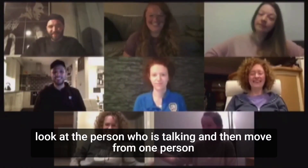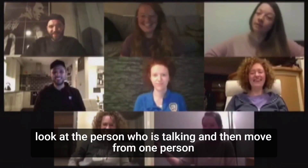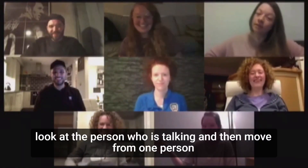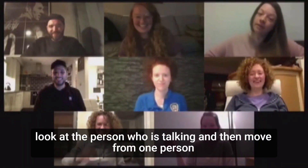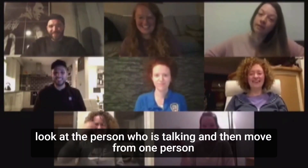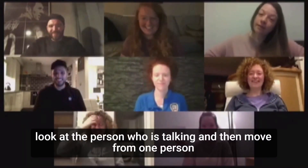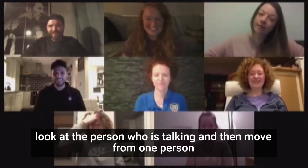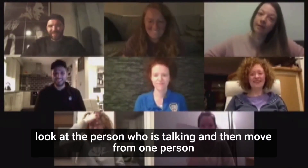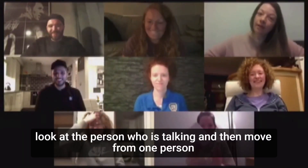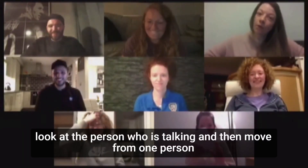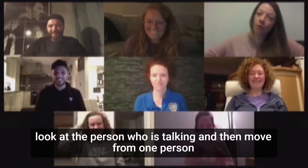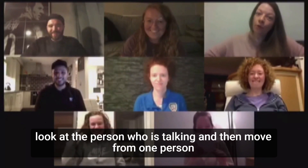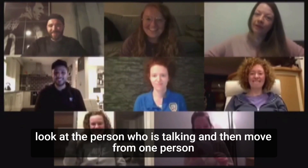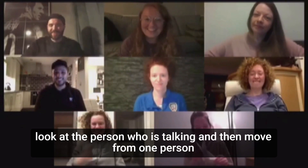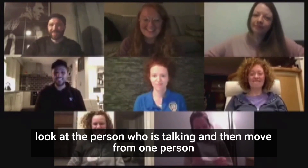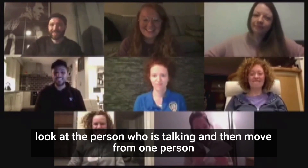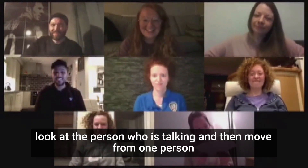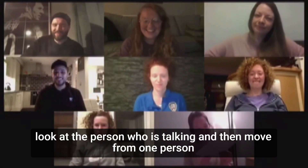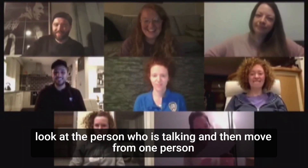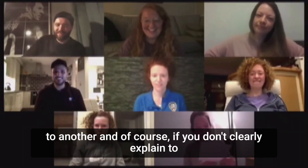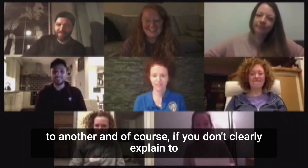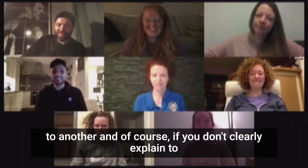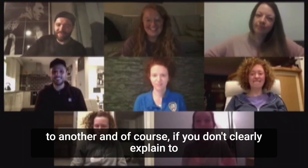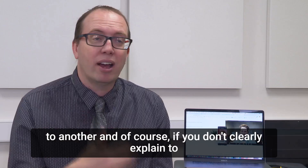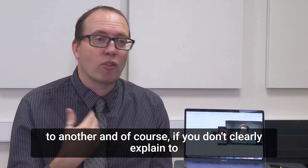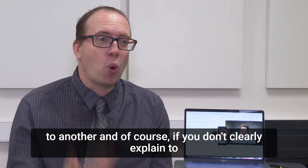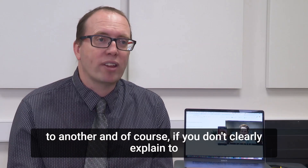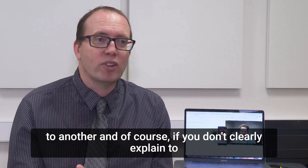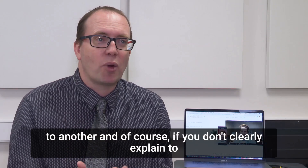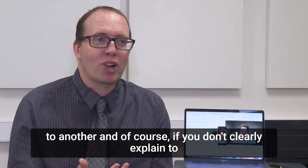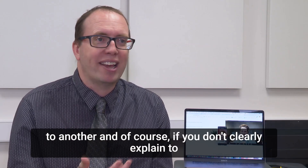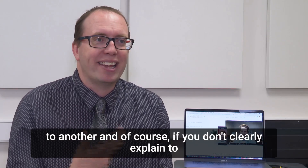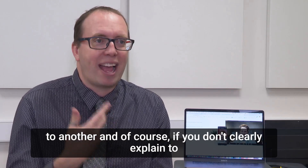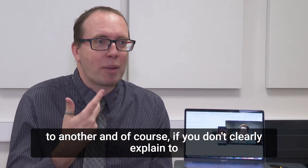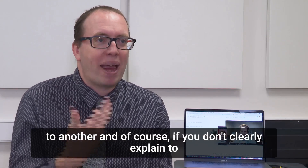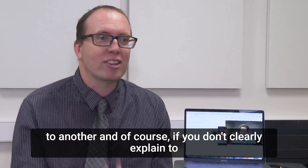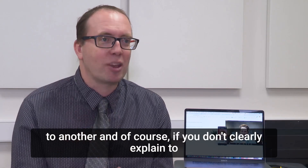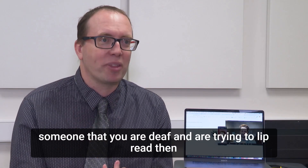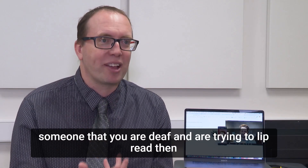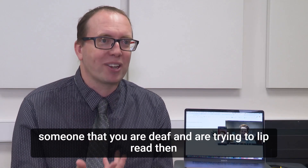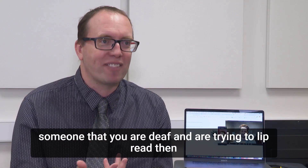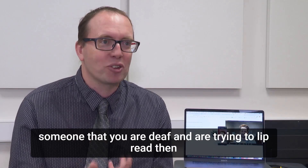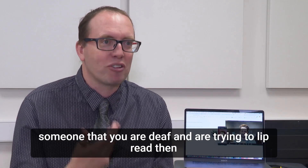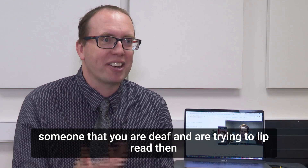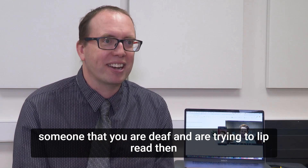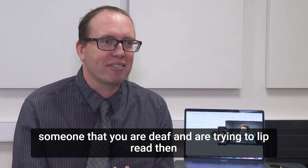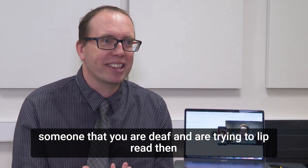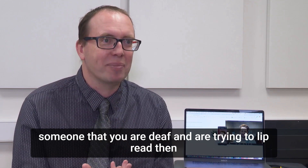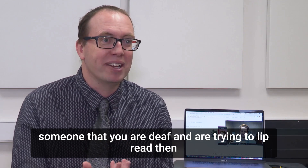look at the person who's talking and then move from one person to another. And of course, if you don't clearly explain to someone that you're deaf and you're trying to lip read them,